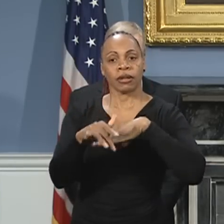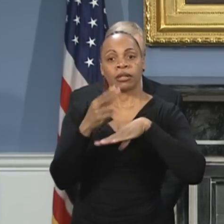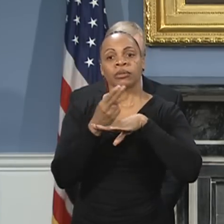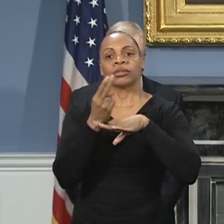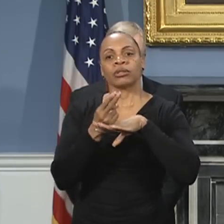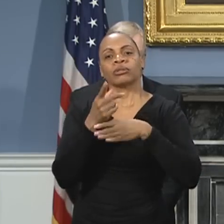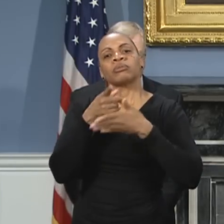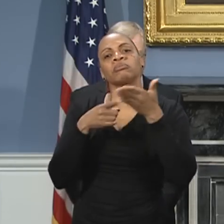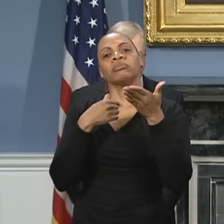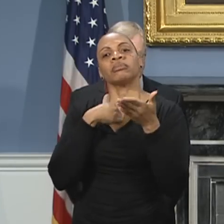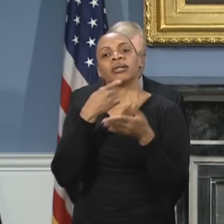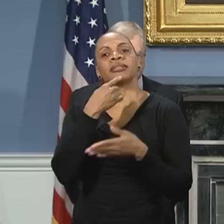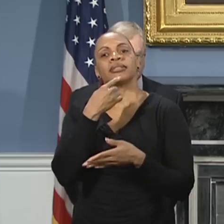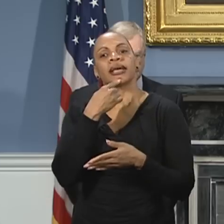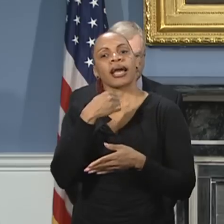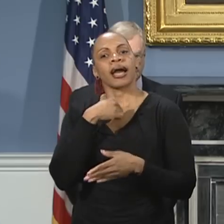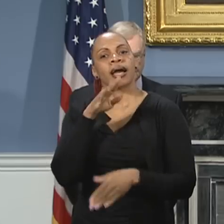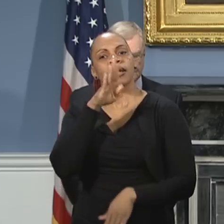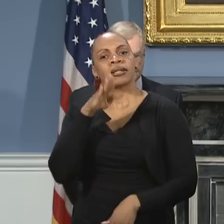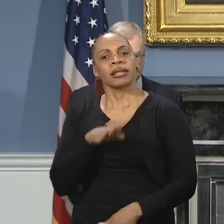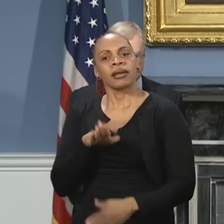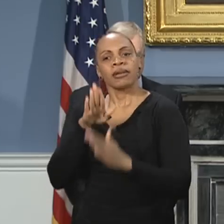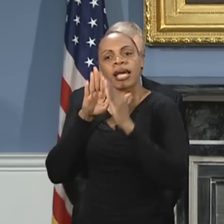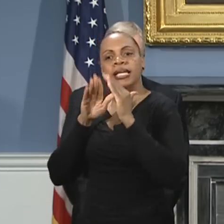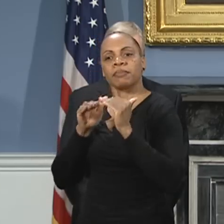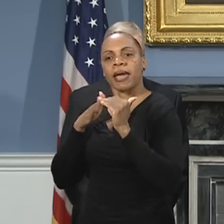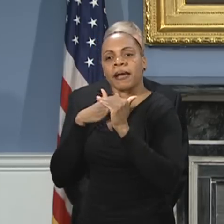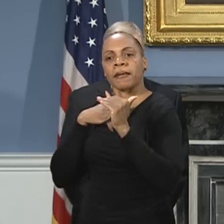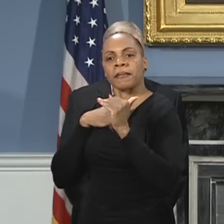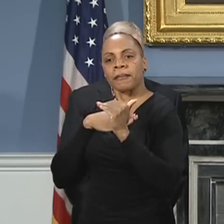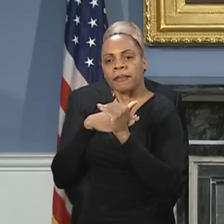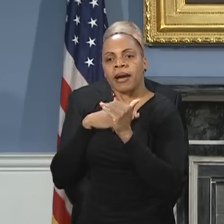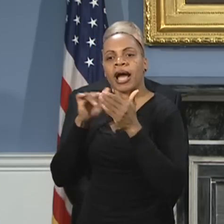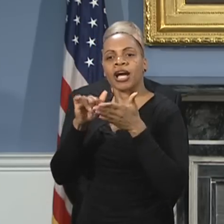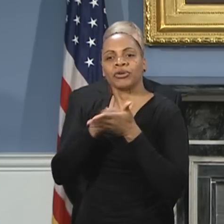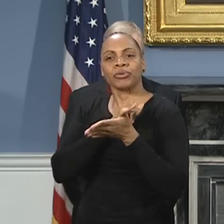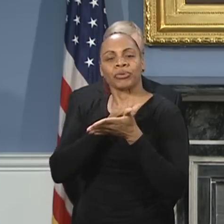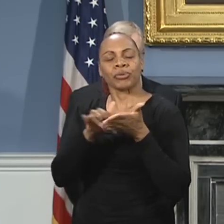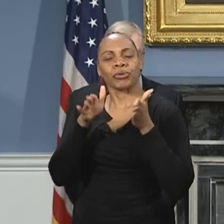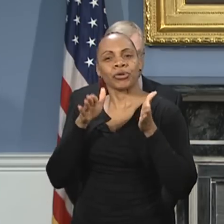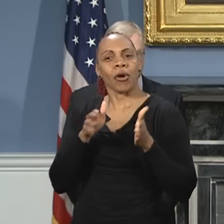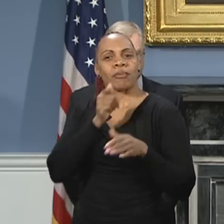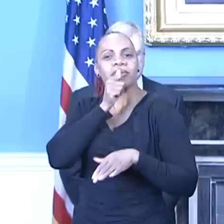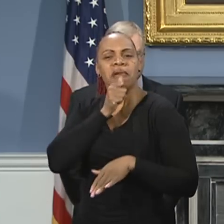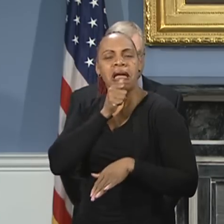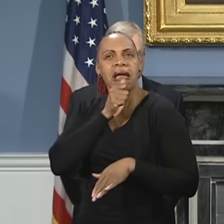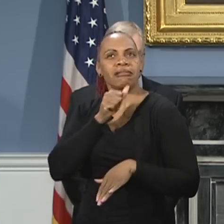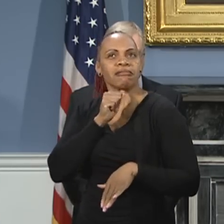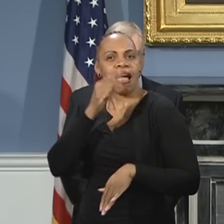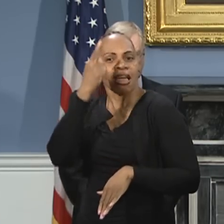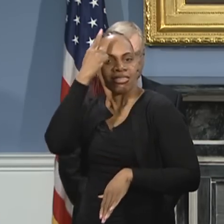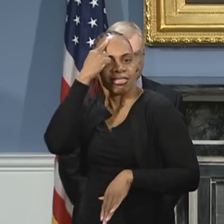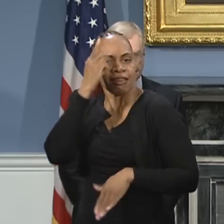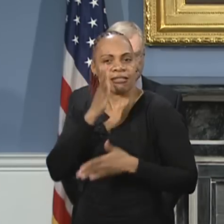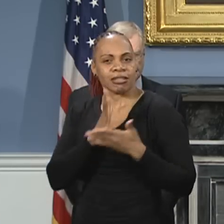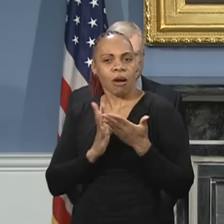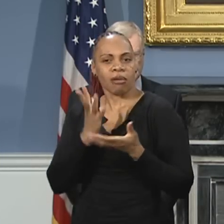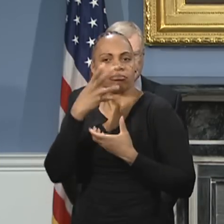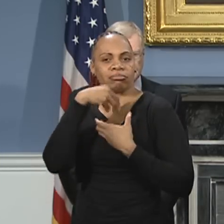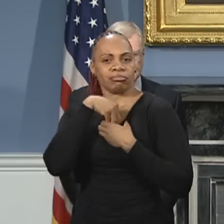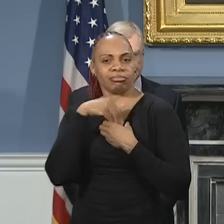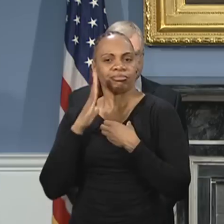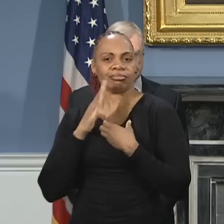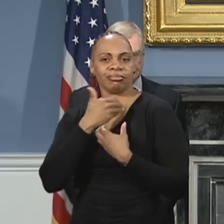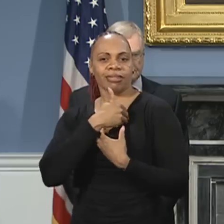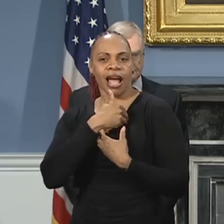say to people is, I don't ever expect my fellow New Yorkers to be patient. I don't think that's part of our nature or our character. But I do think people should recognize there